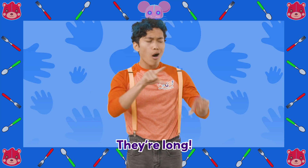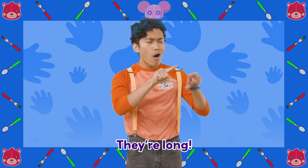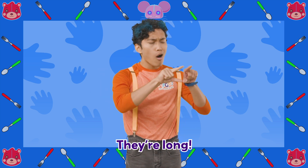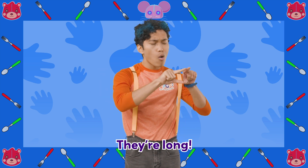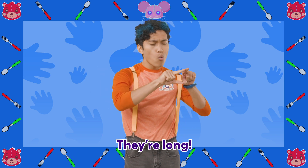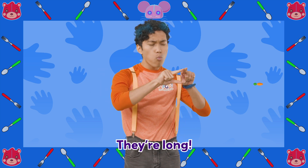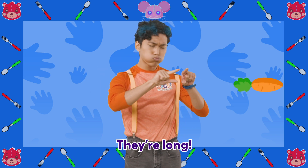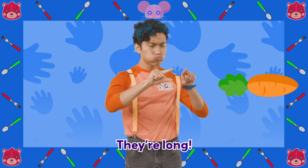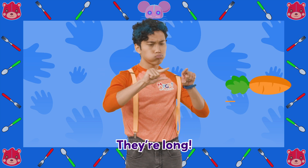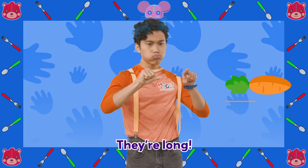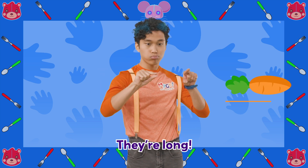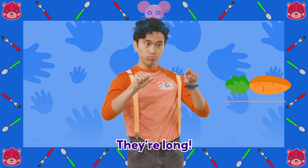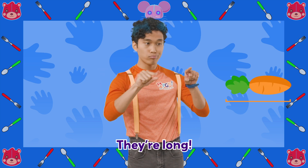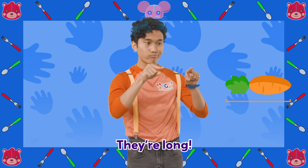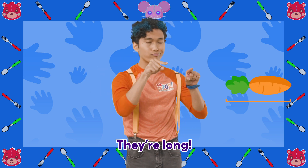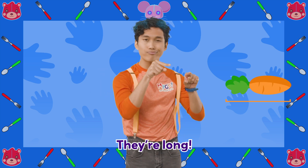They're long.